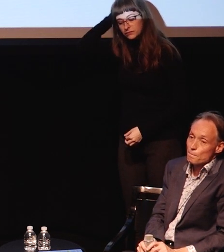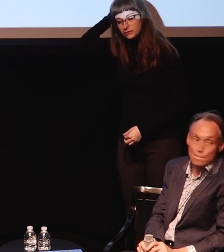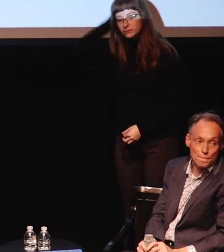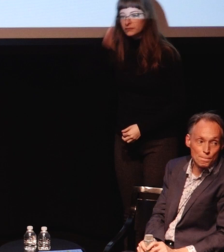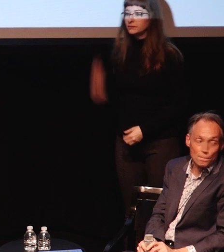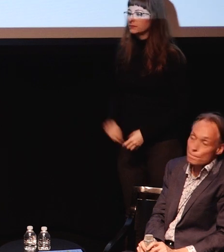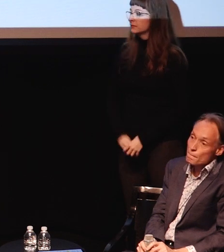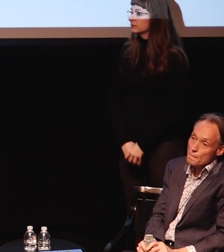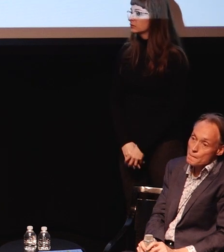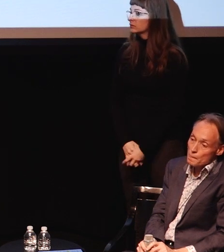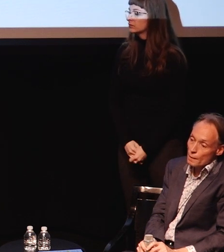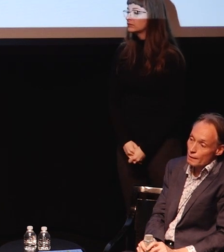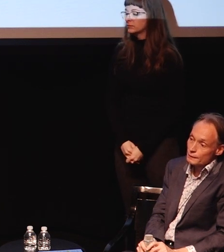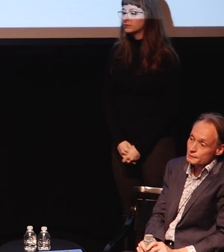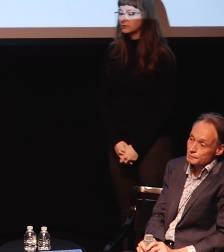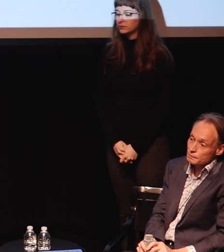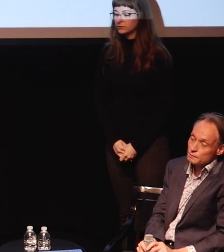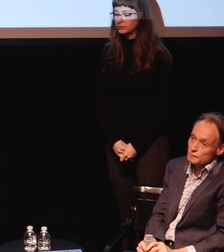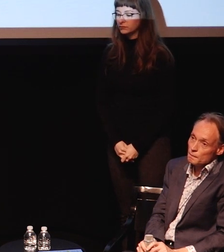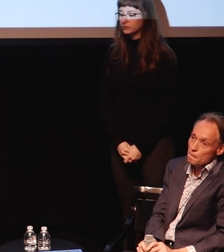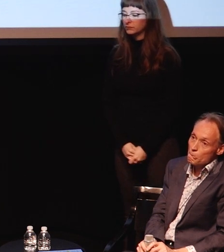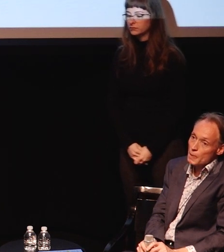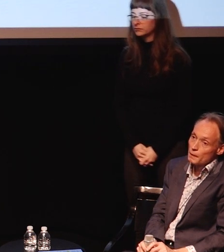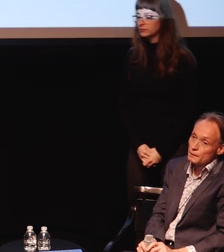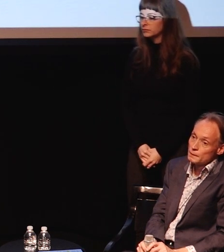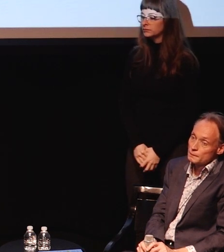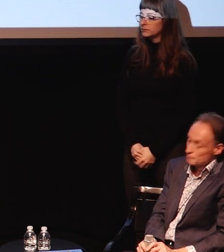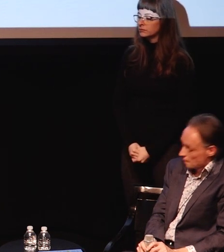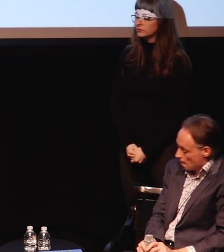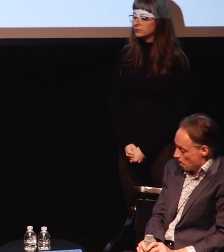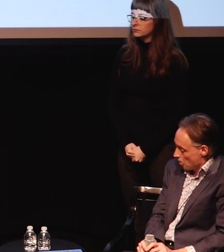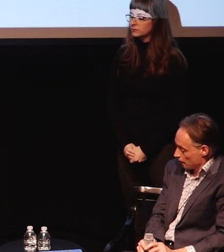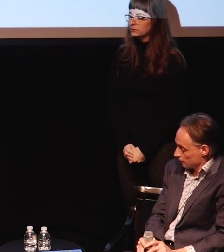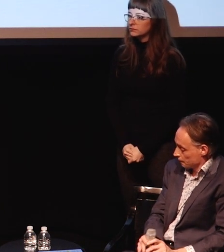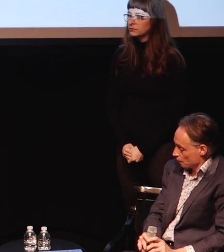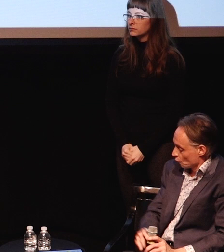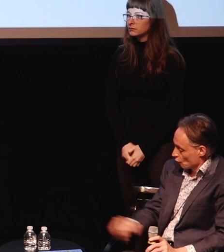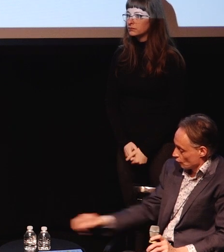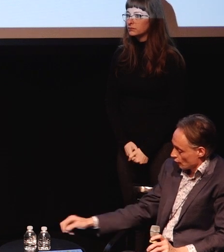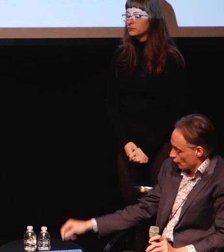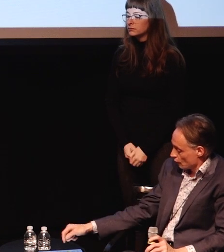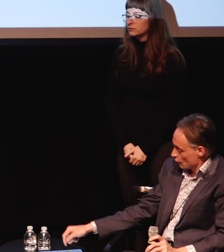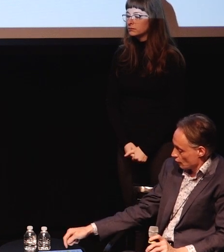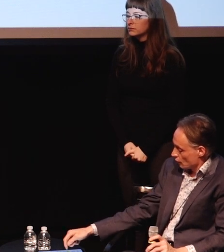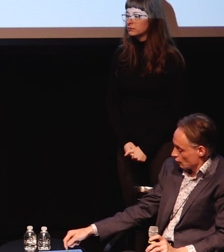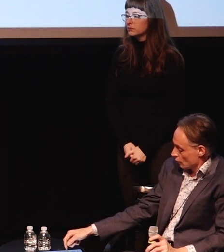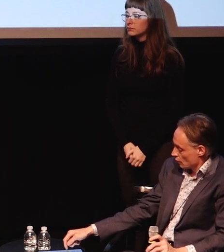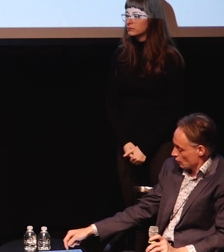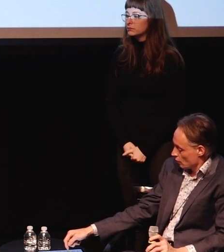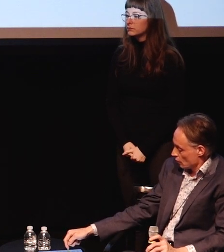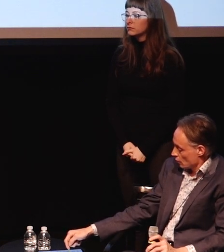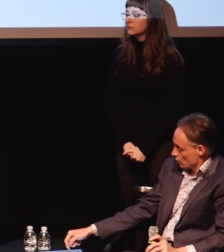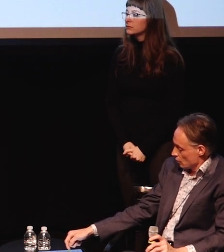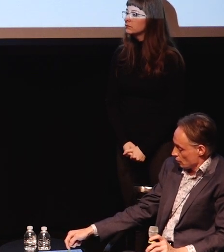to the characters very much one-on-one as an audience with the close-ups that you did. When you storyboarded this one, did you have